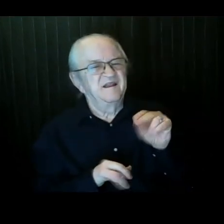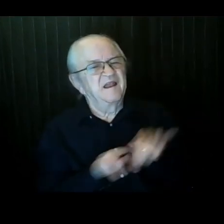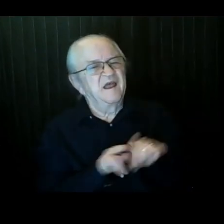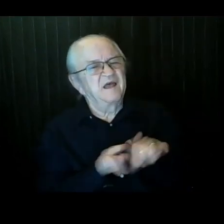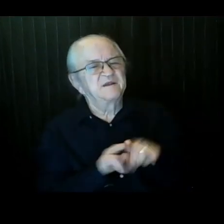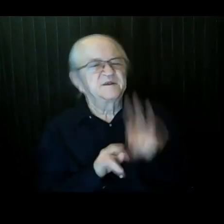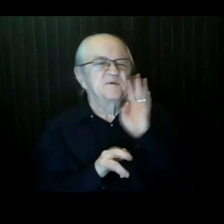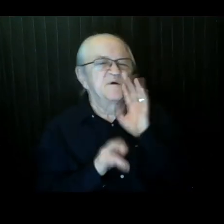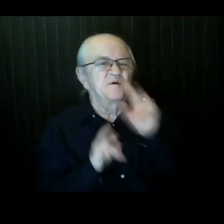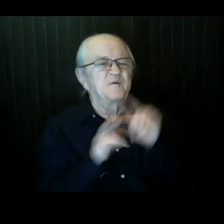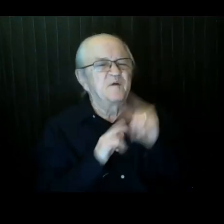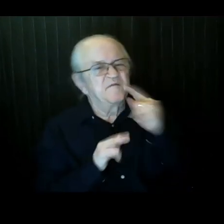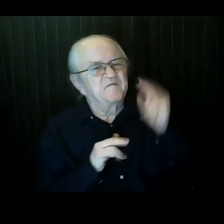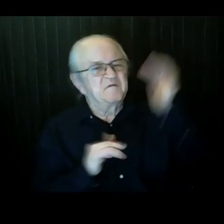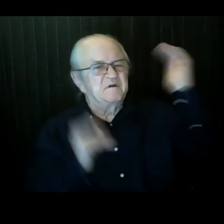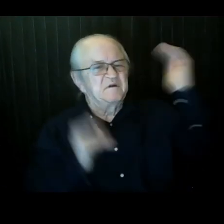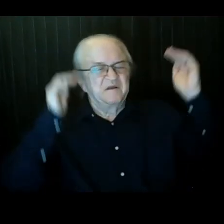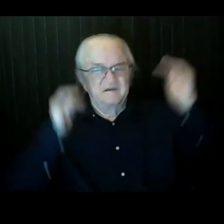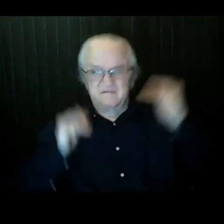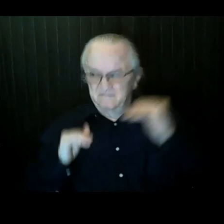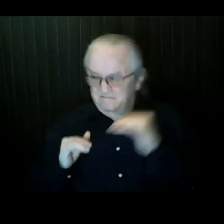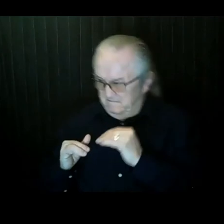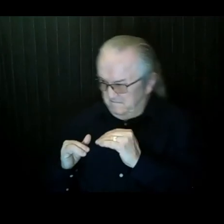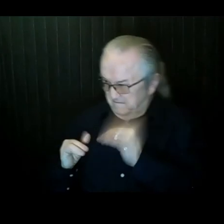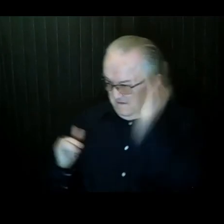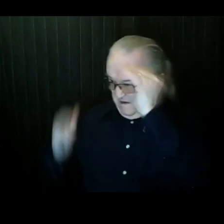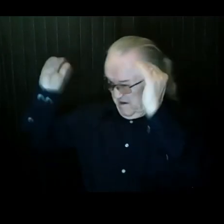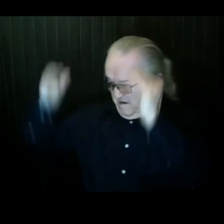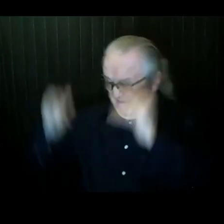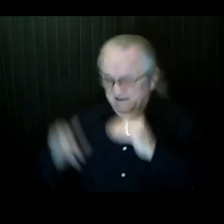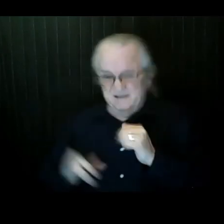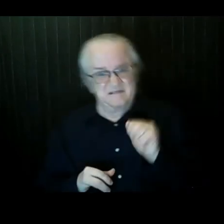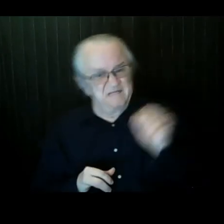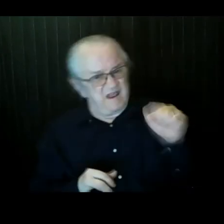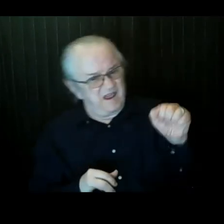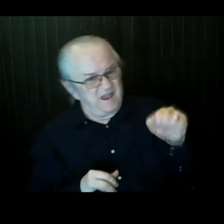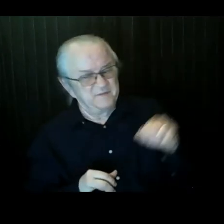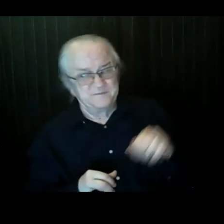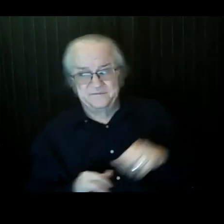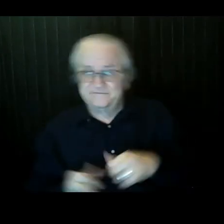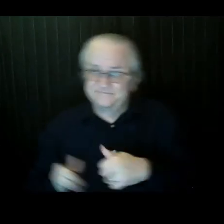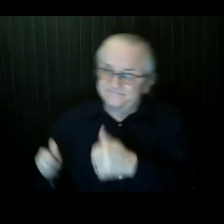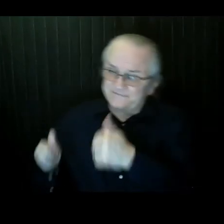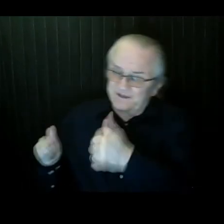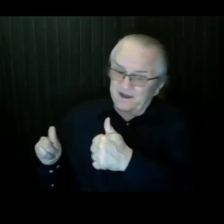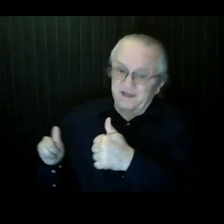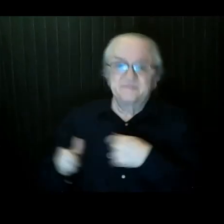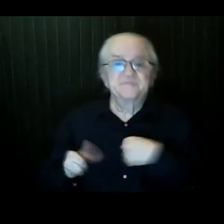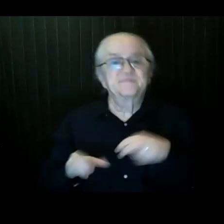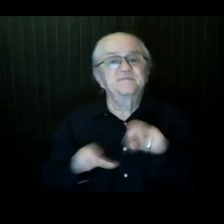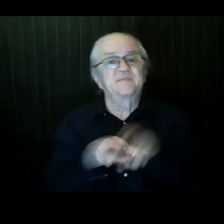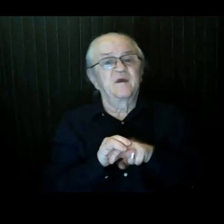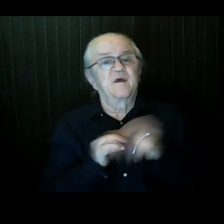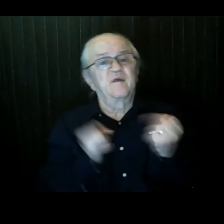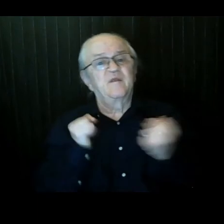He said, do they do that for adults? I said, yeah. And he said, well, good luck. So I got in the car, actually brought my ukulele with me,